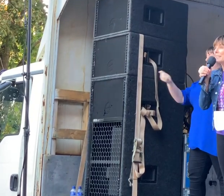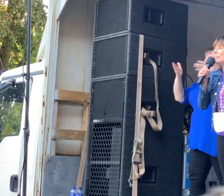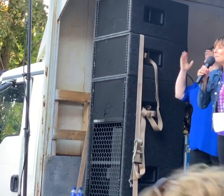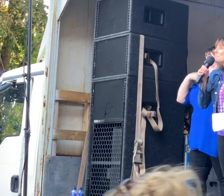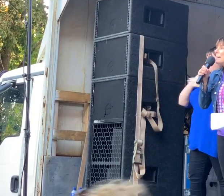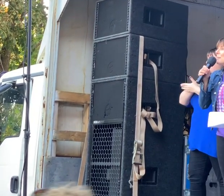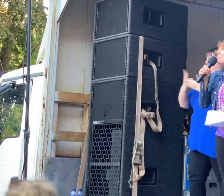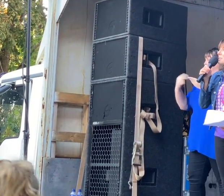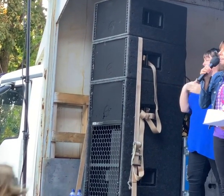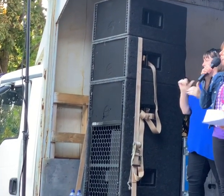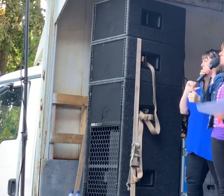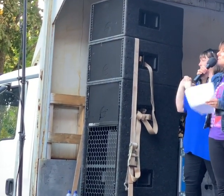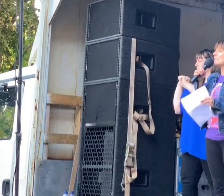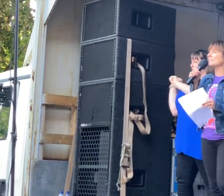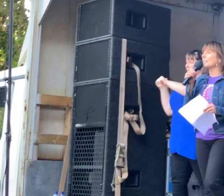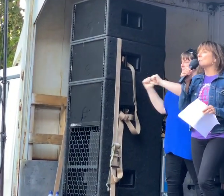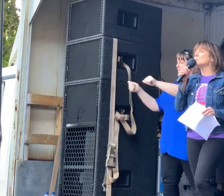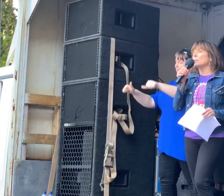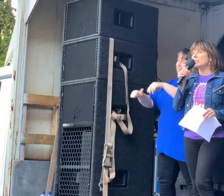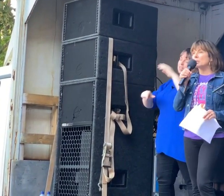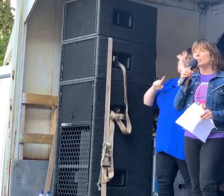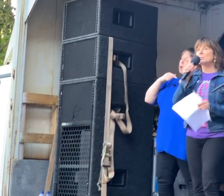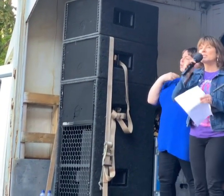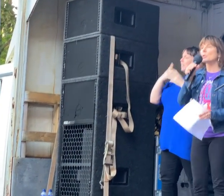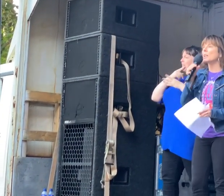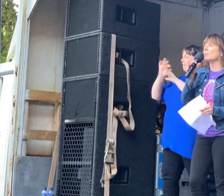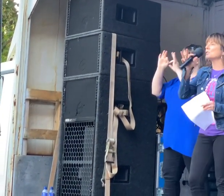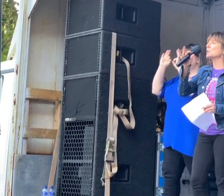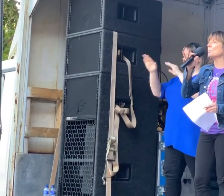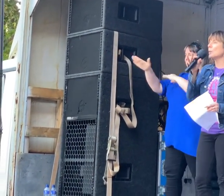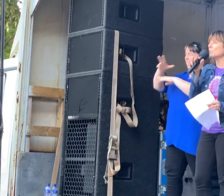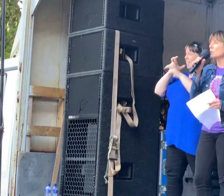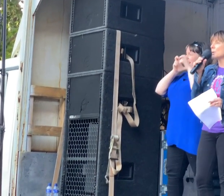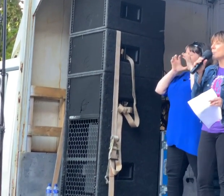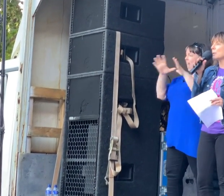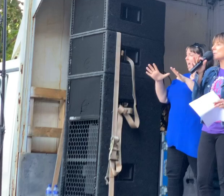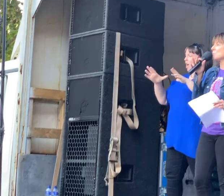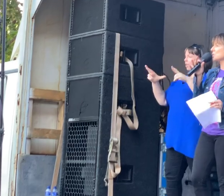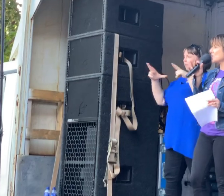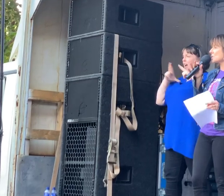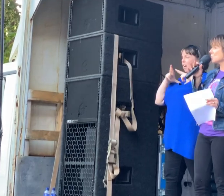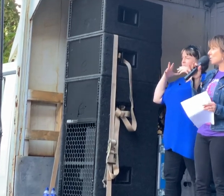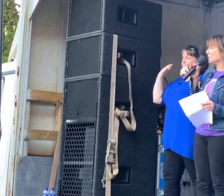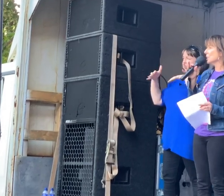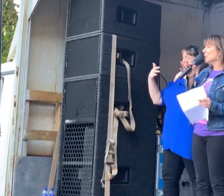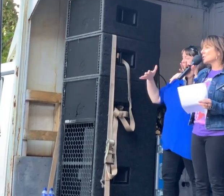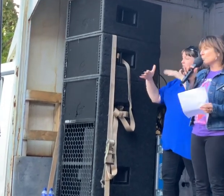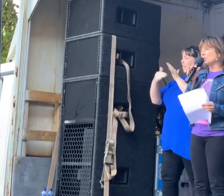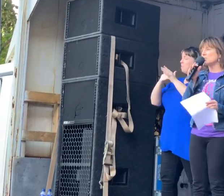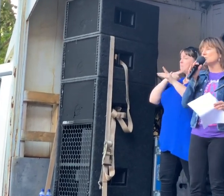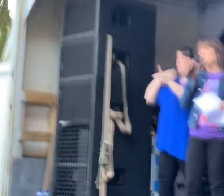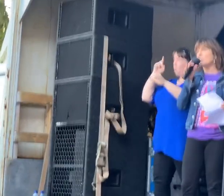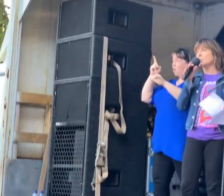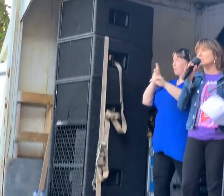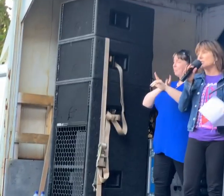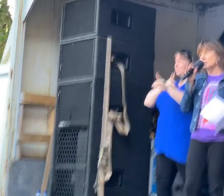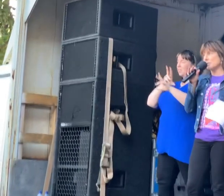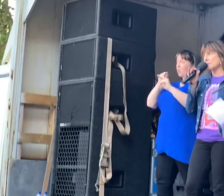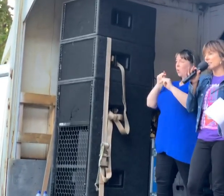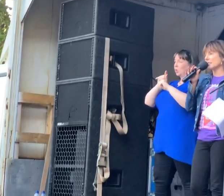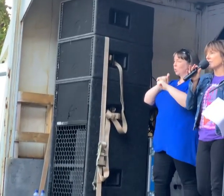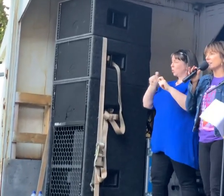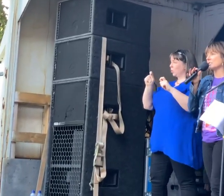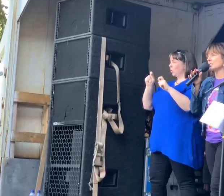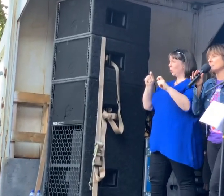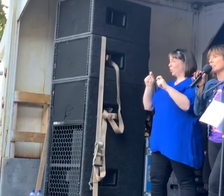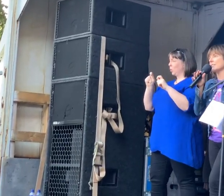just me. I just wanted to say, it was brilliant the way you were so loud, so proud coming up here. But I would just warn you, don't be too shrill. You're not doing your